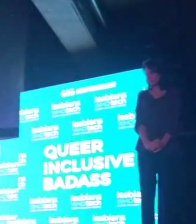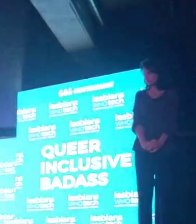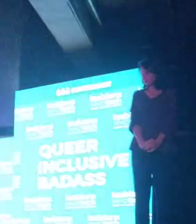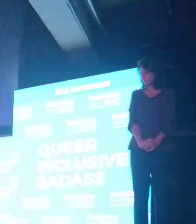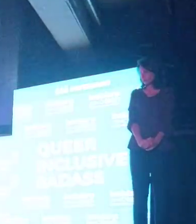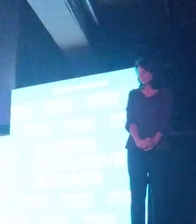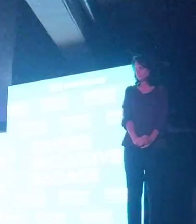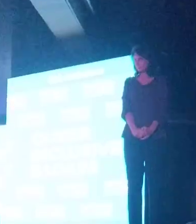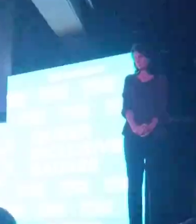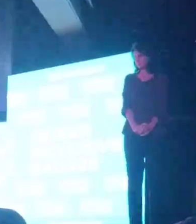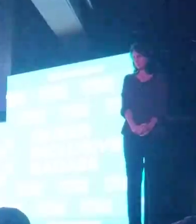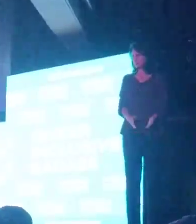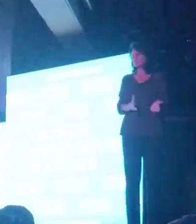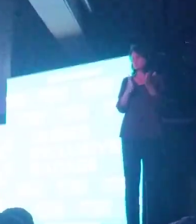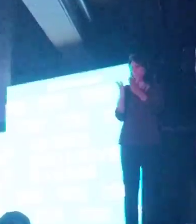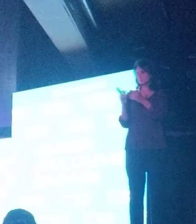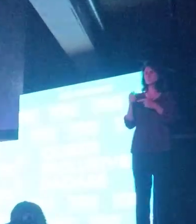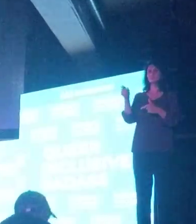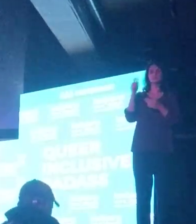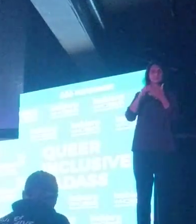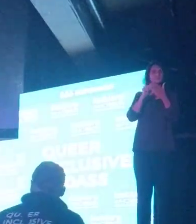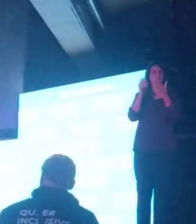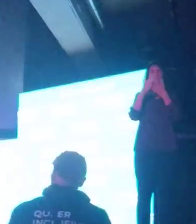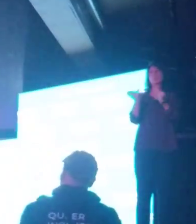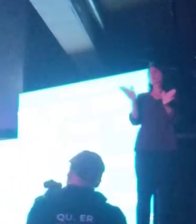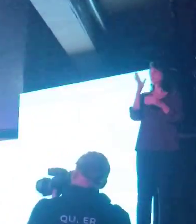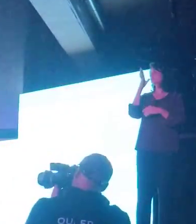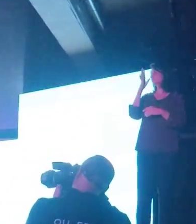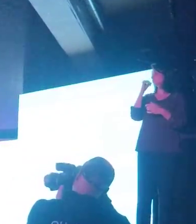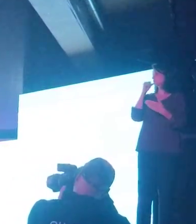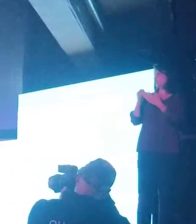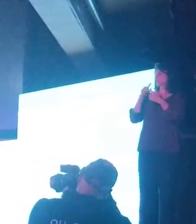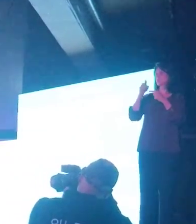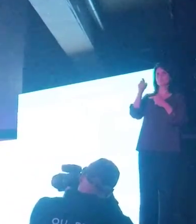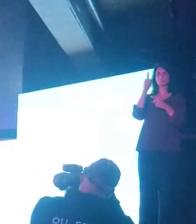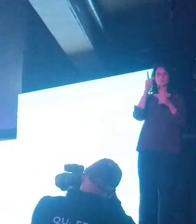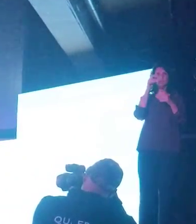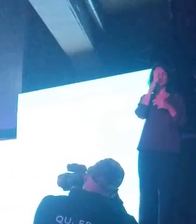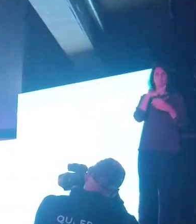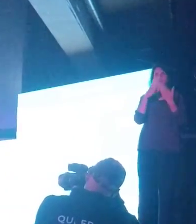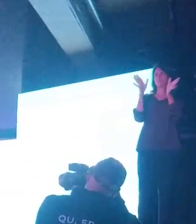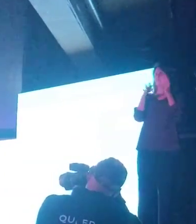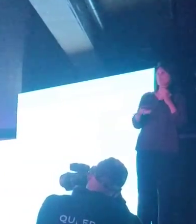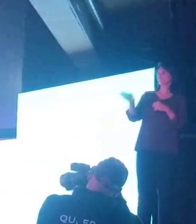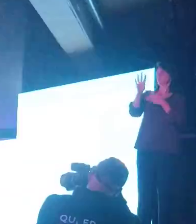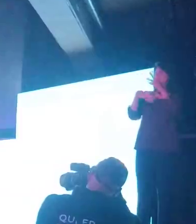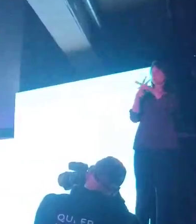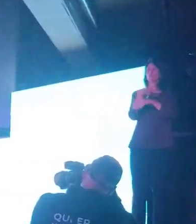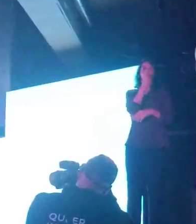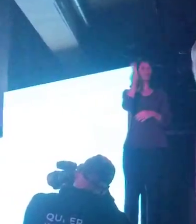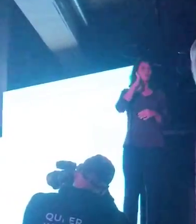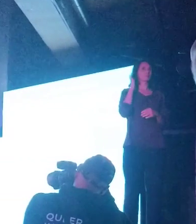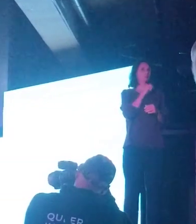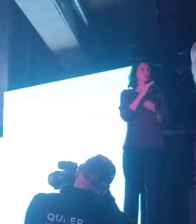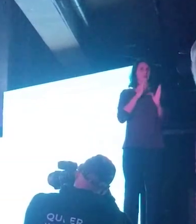Dear Madam President, an open letter to women who run the world, written by one of your former staffers, Jennifer Palmieri. She said,